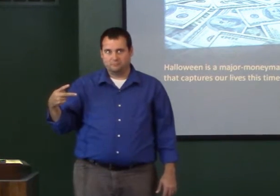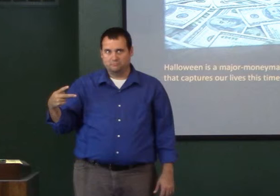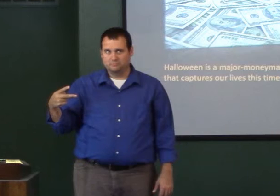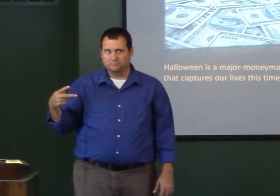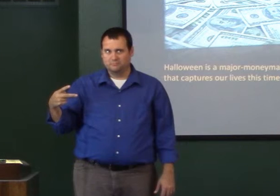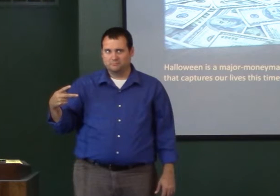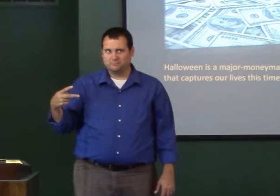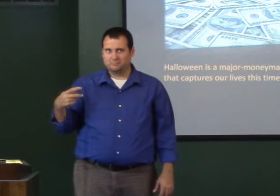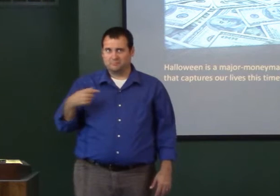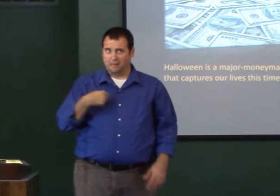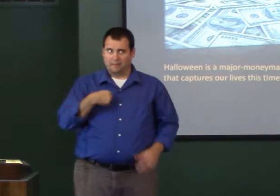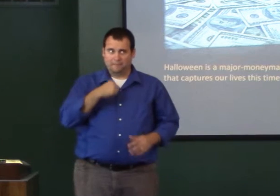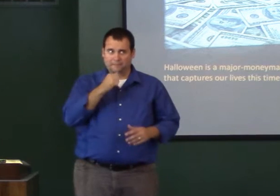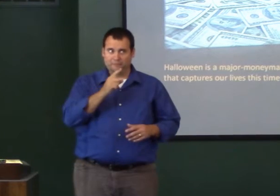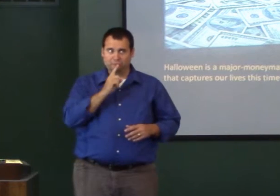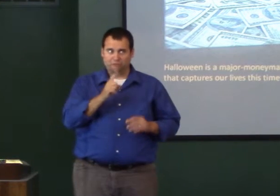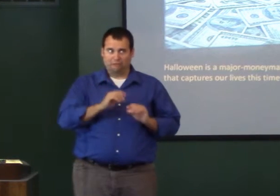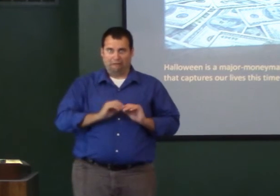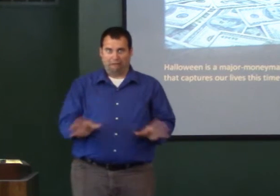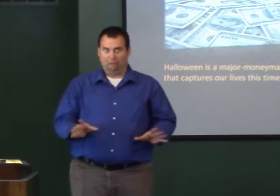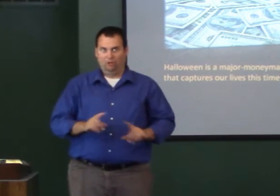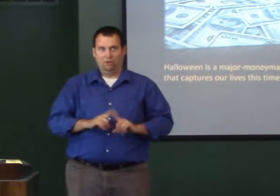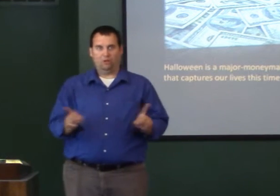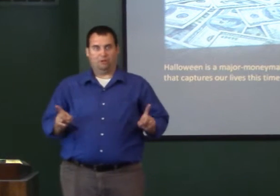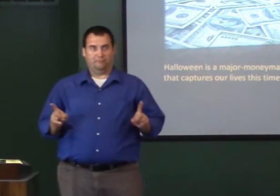spending, Halloween is the festivity that